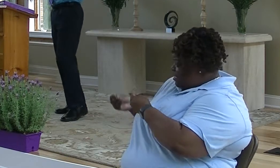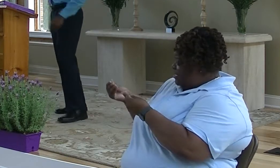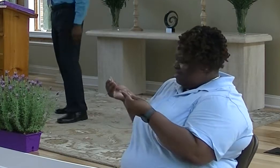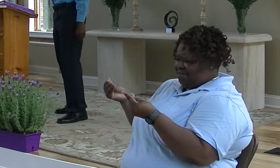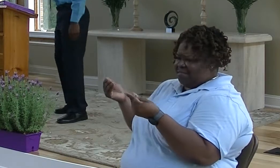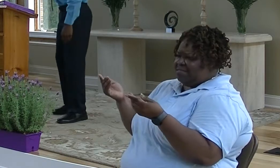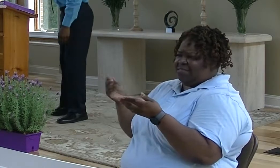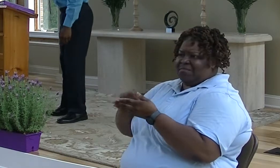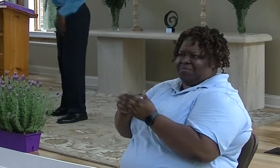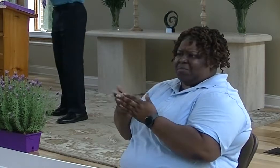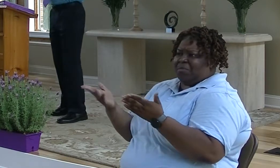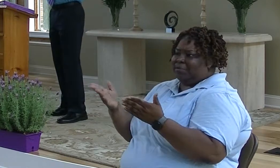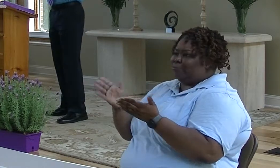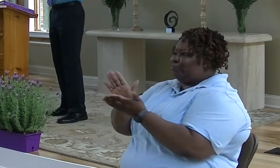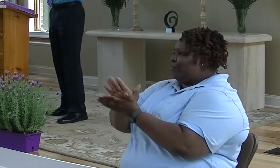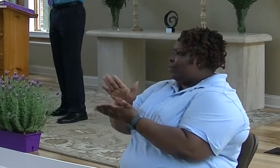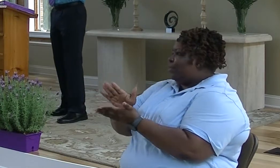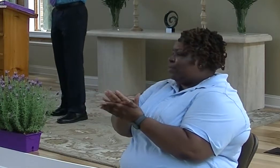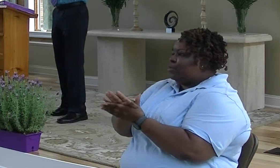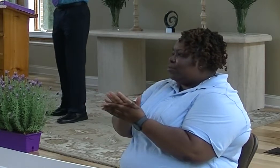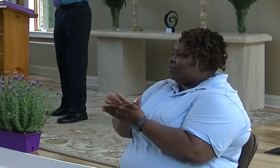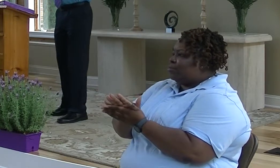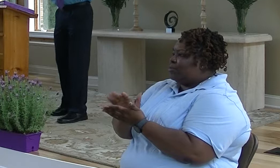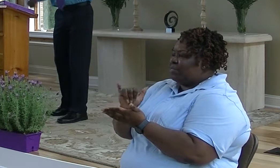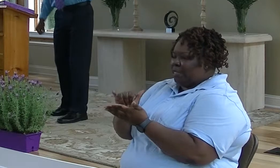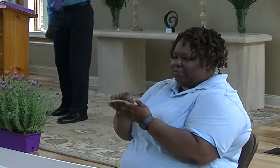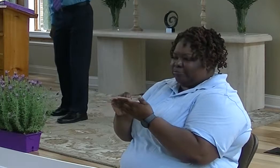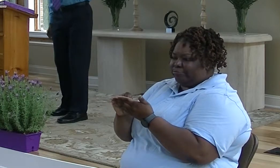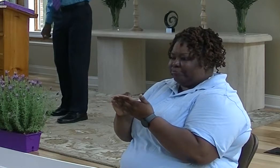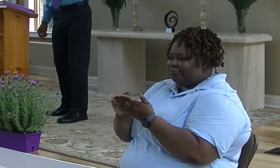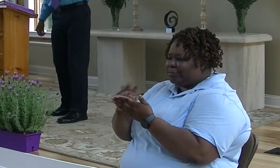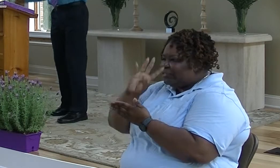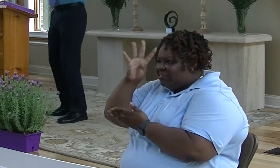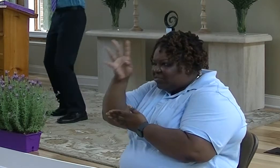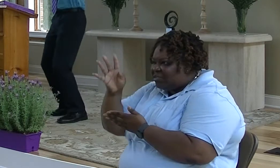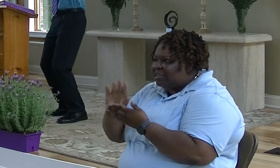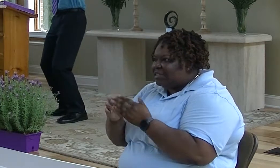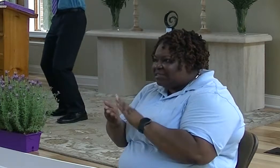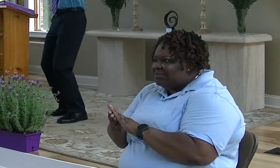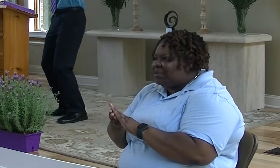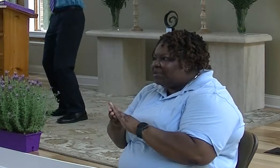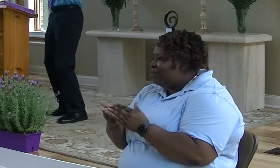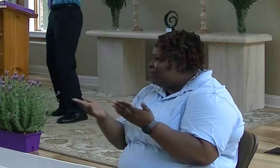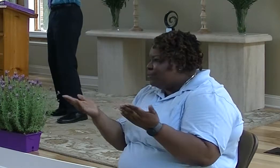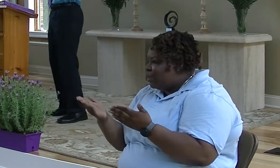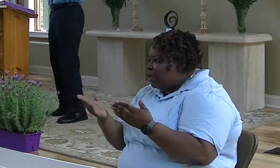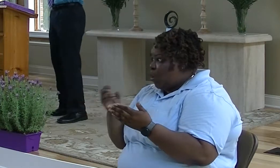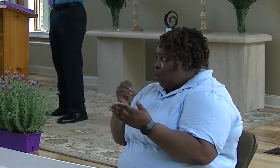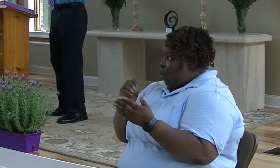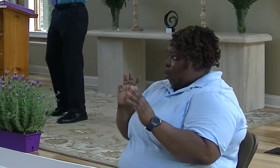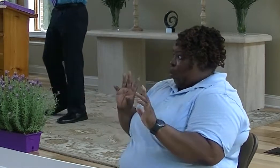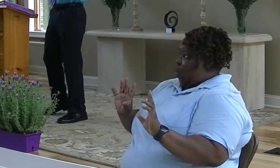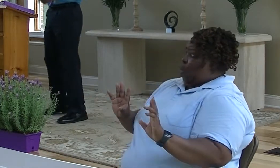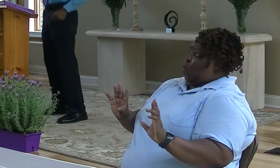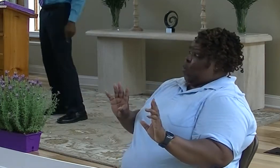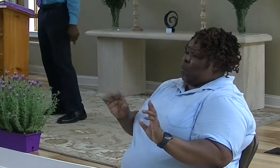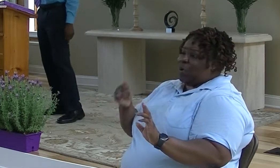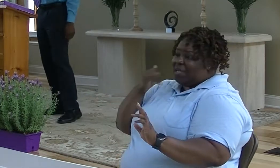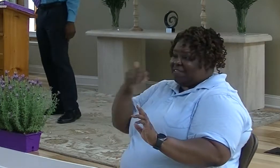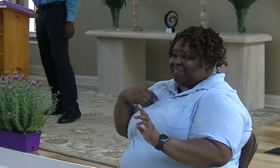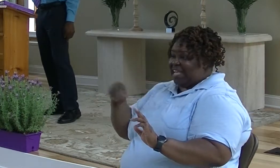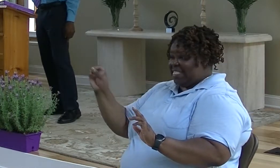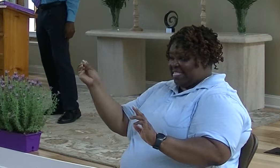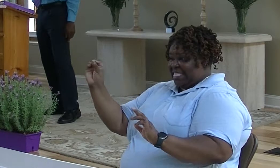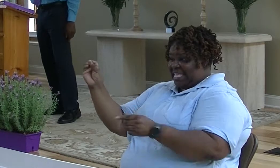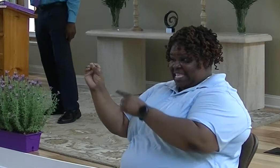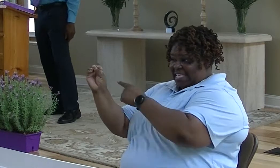what is this? It's paper. Paper infused with some threads. Ooh. If I take this, because if this was